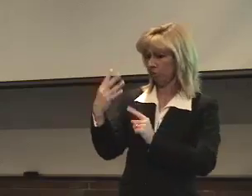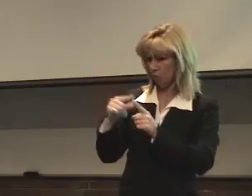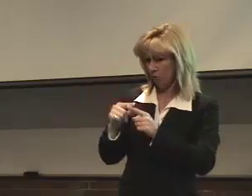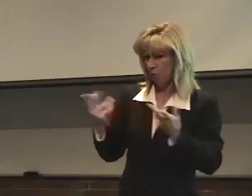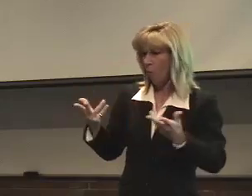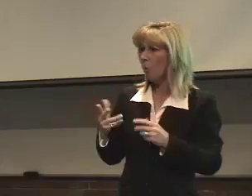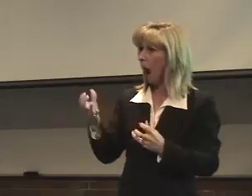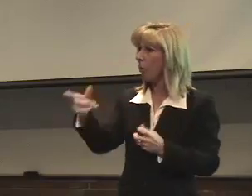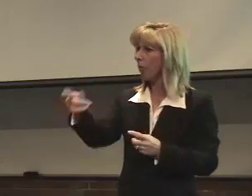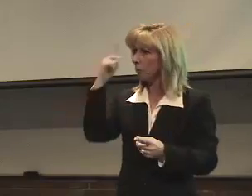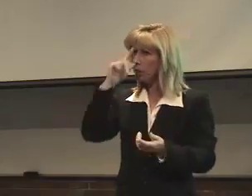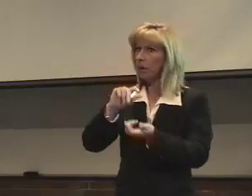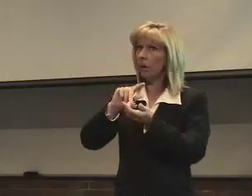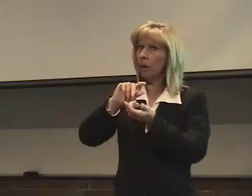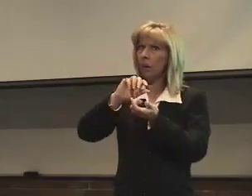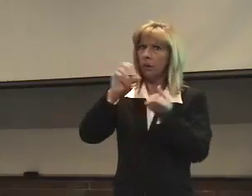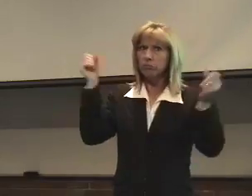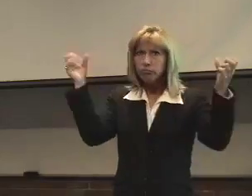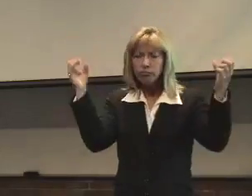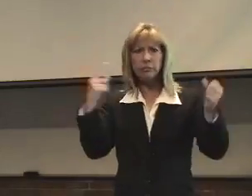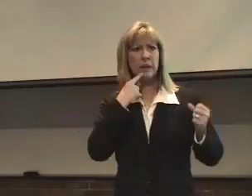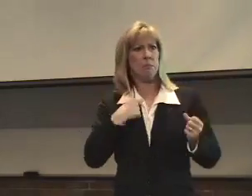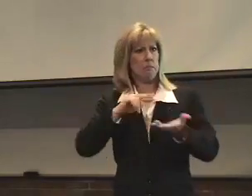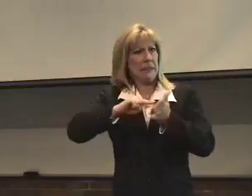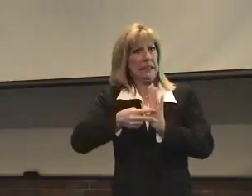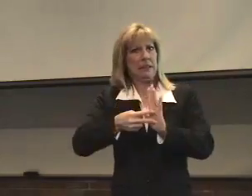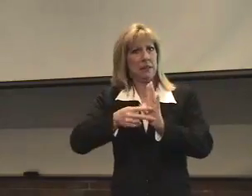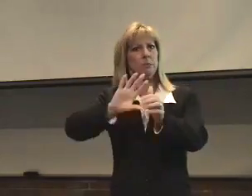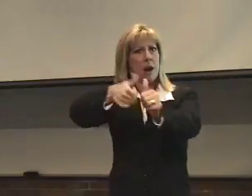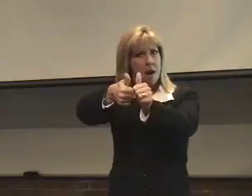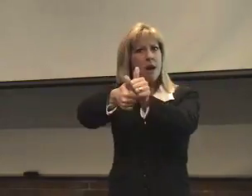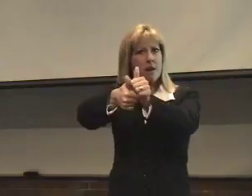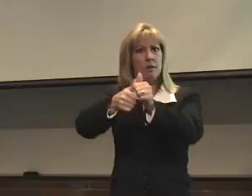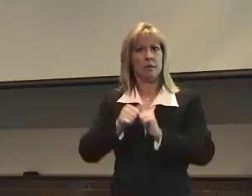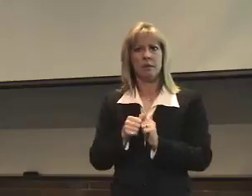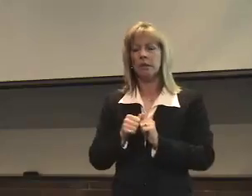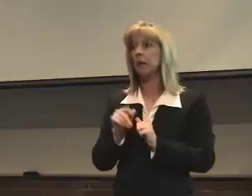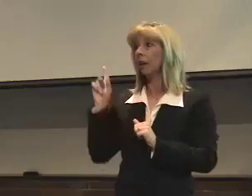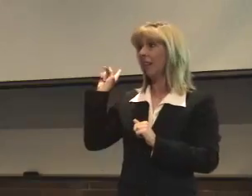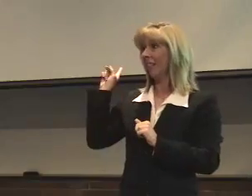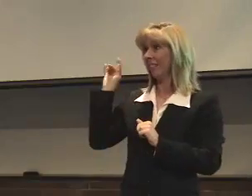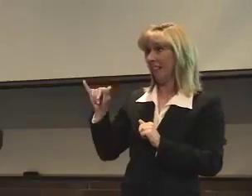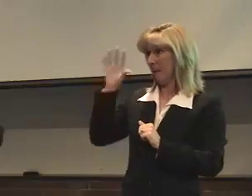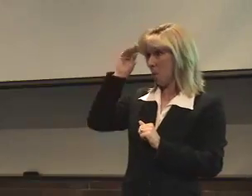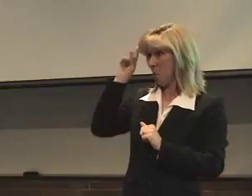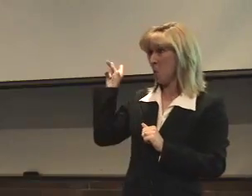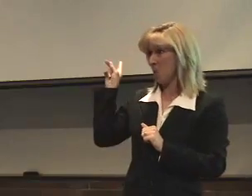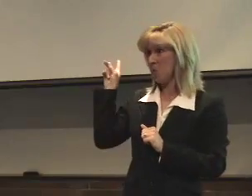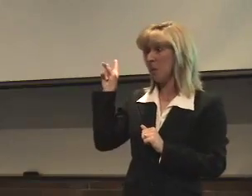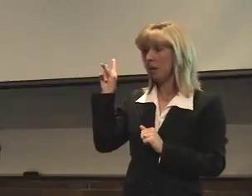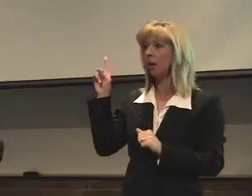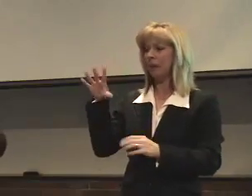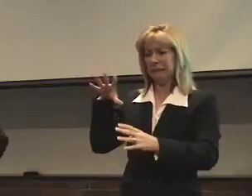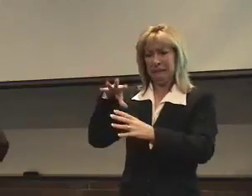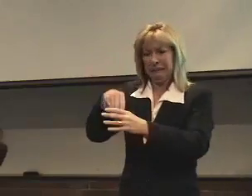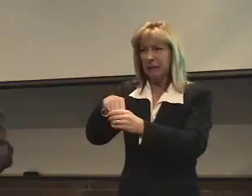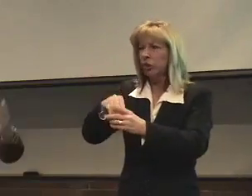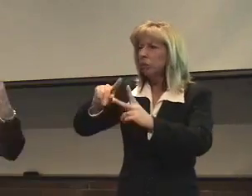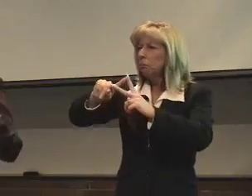This kid now, this is the beginning of our grant work. He's 5 years old, and he's been taught to read this. Now, he's just at the beginning. Just at the